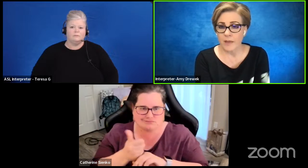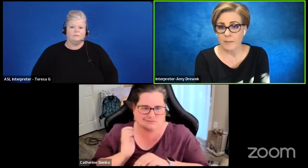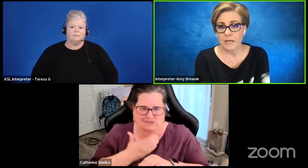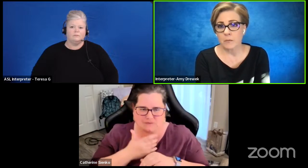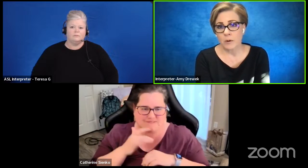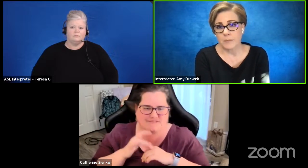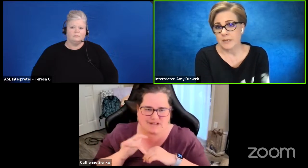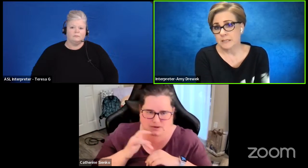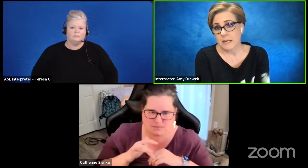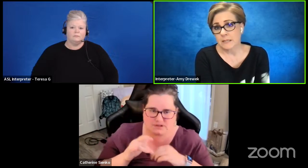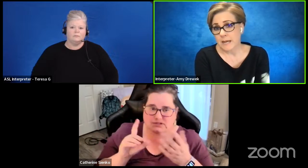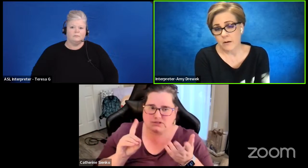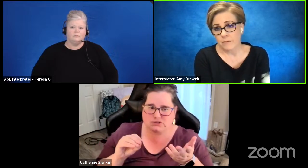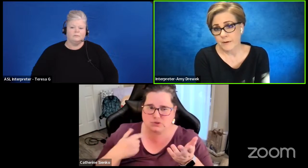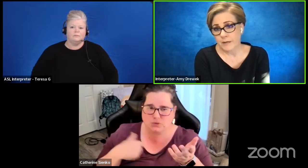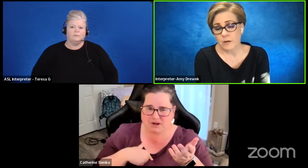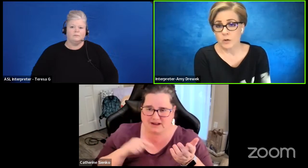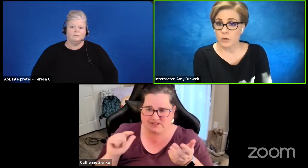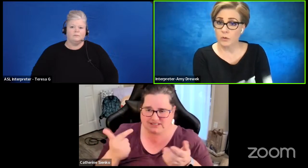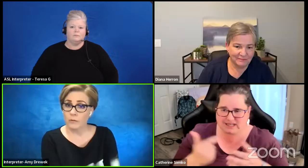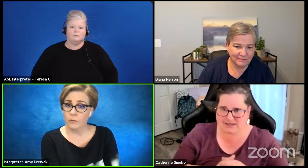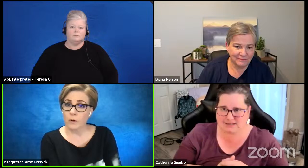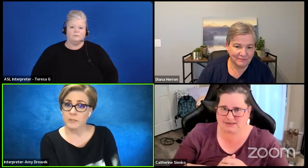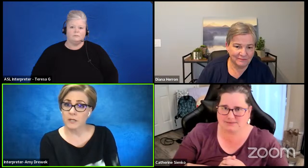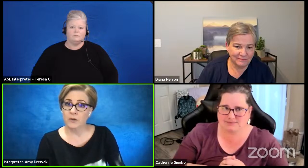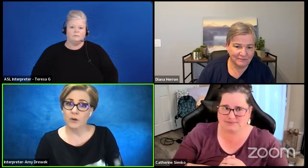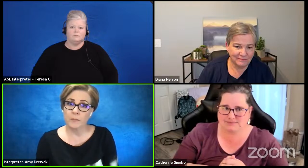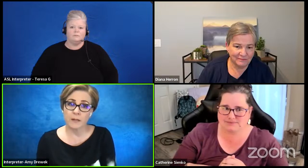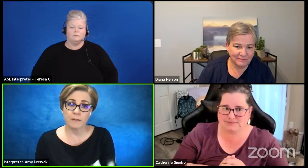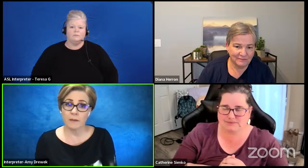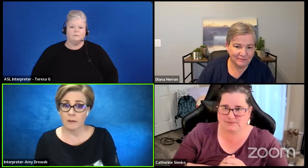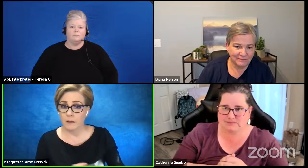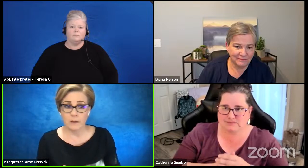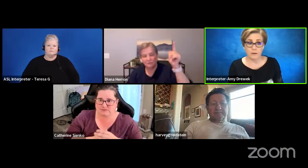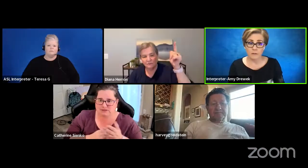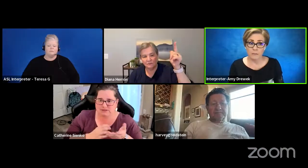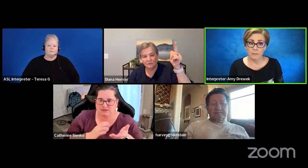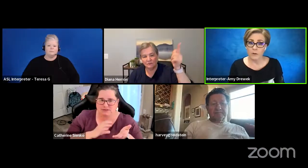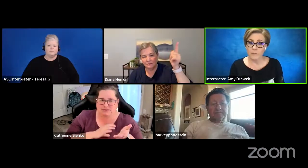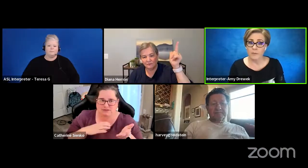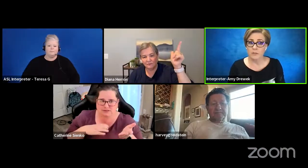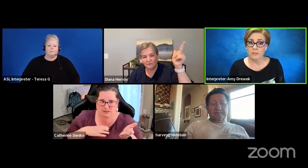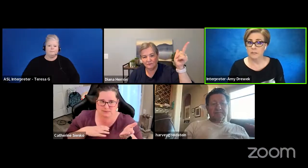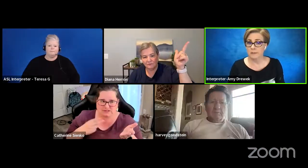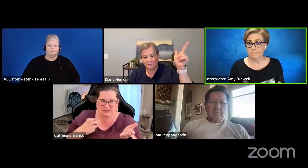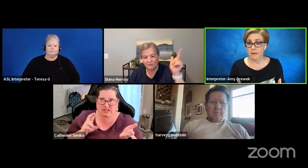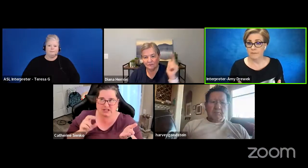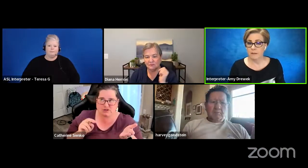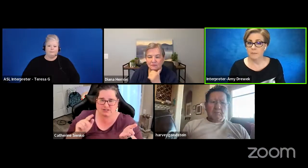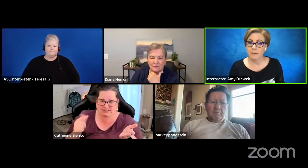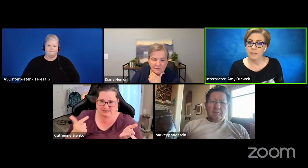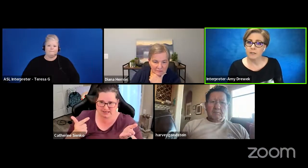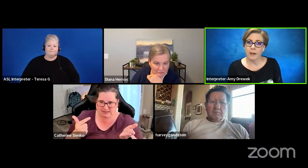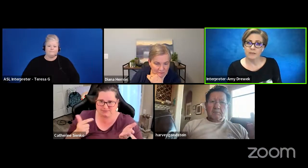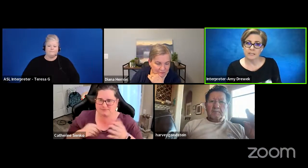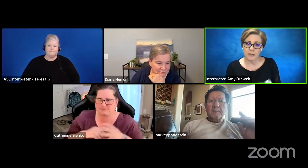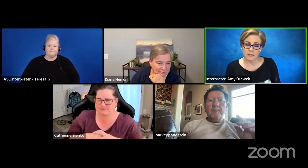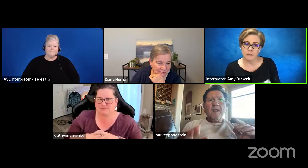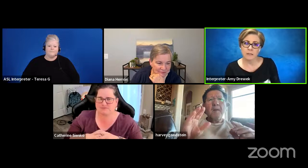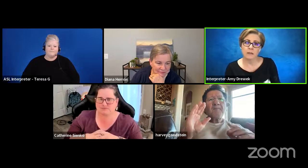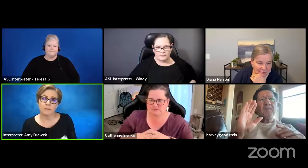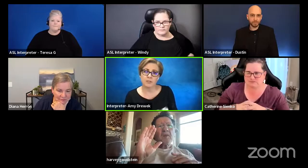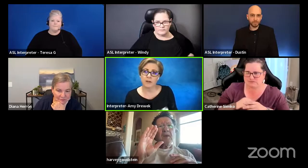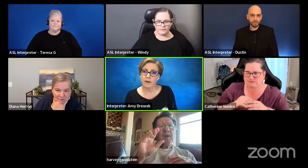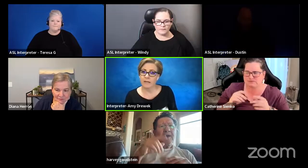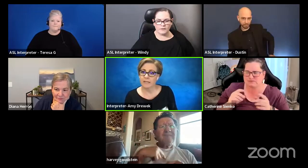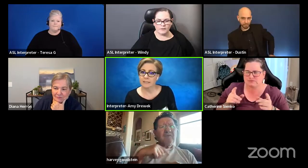And the time for that meeting will be sent out via Google form to determine the board members' availability. Do I